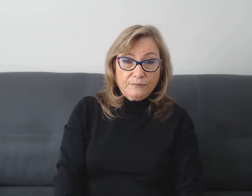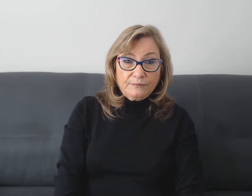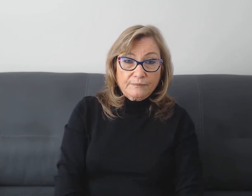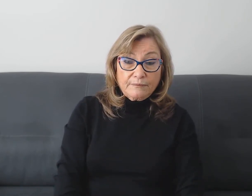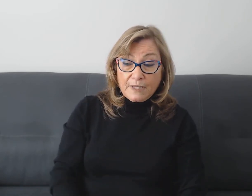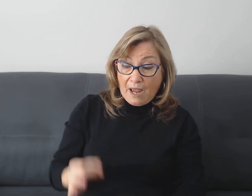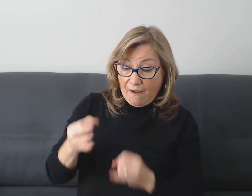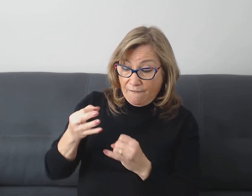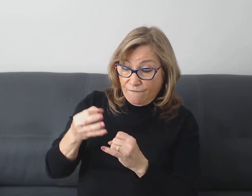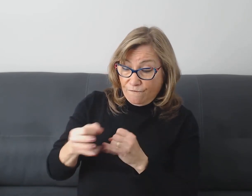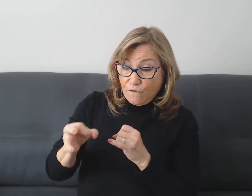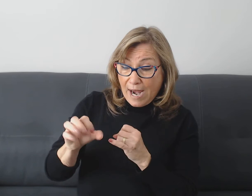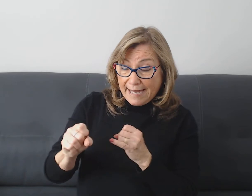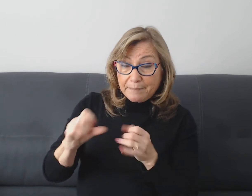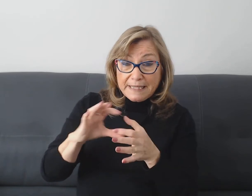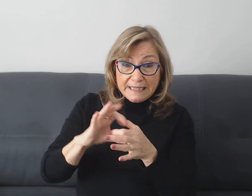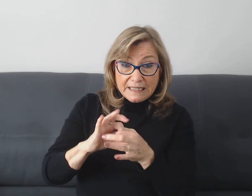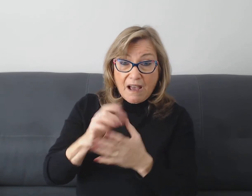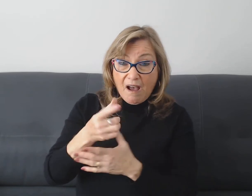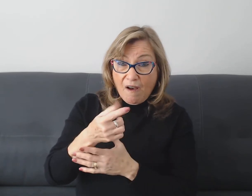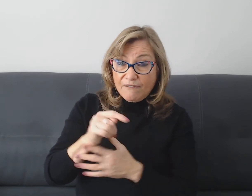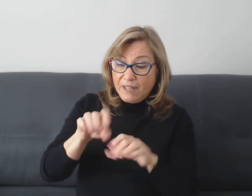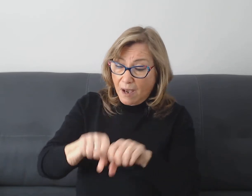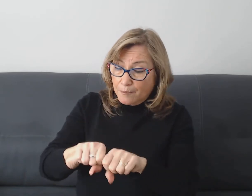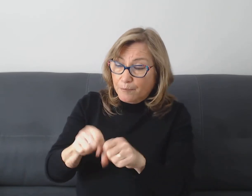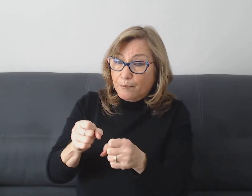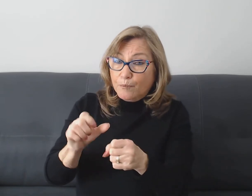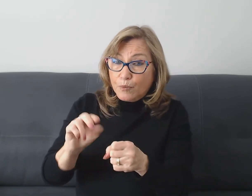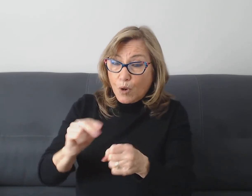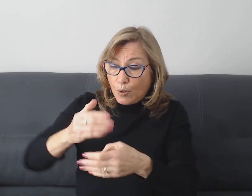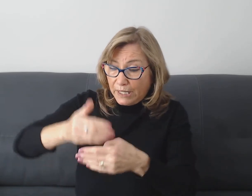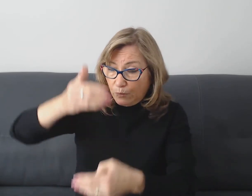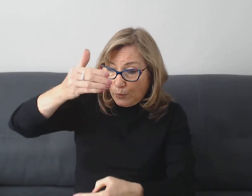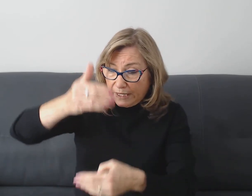Fragments of the broken window covered the floor.